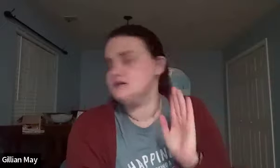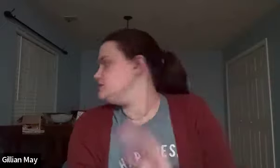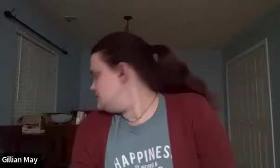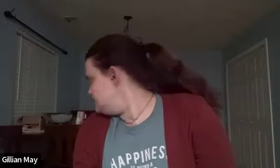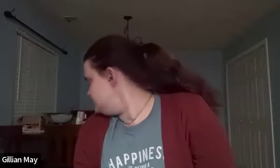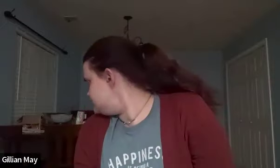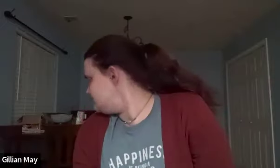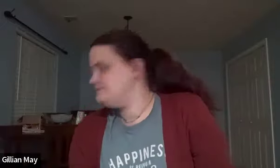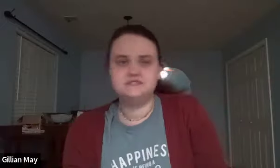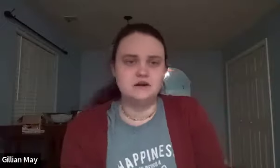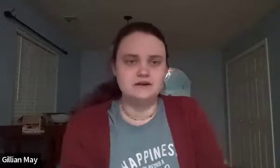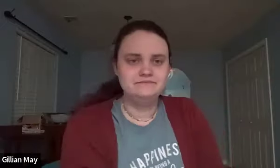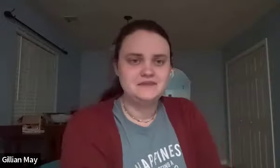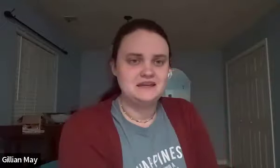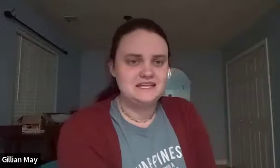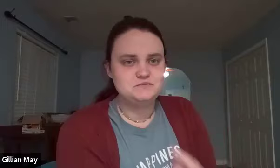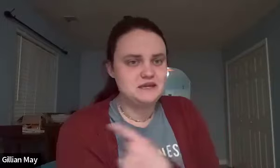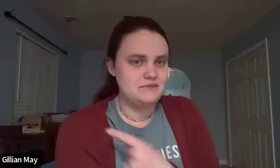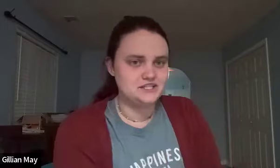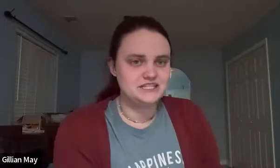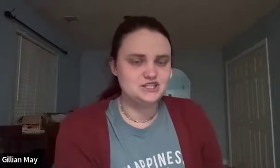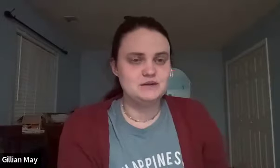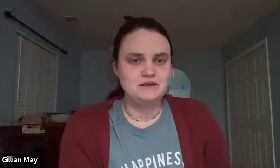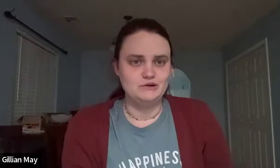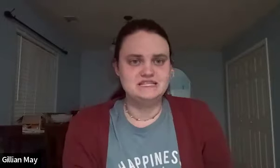know. Sorry. He's being impatient. He's trying to be noisy.